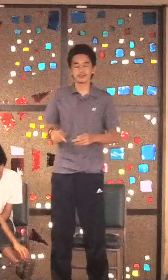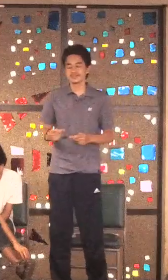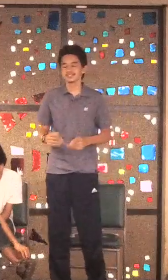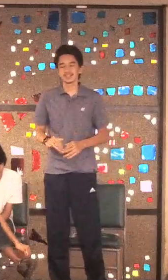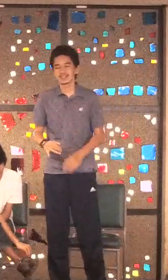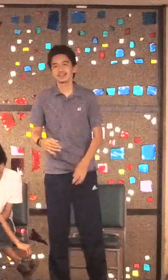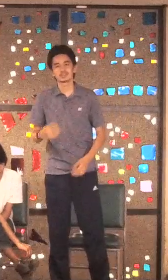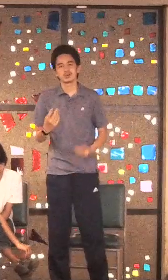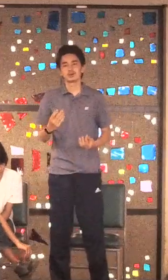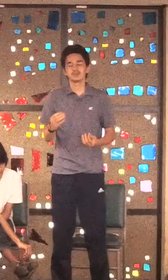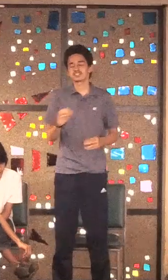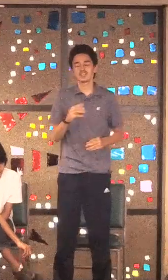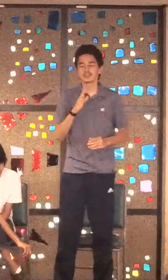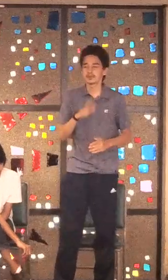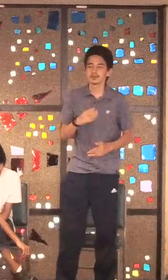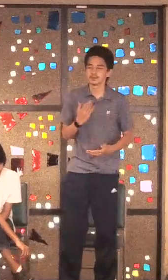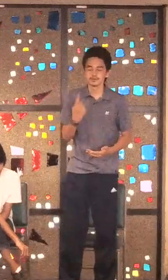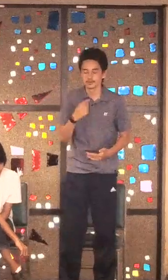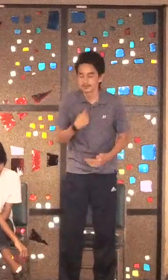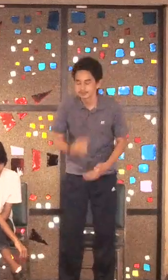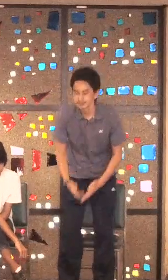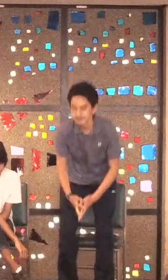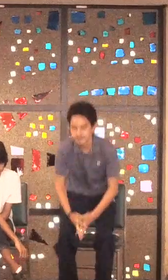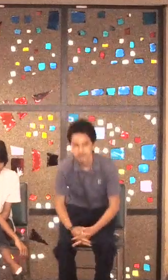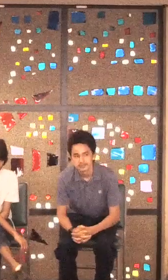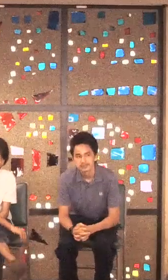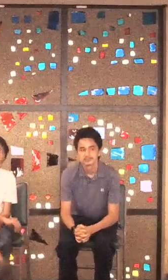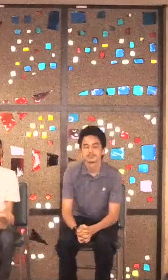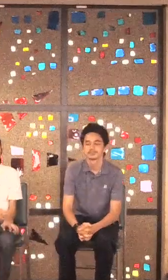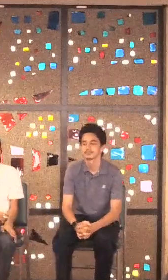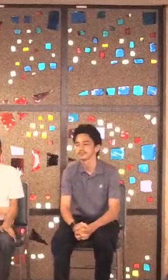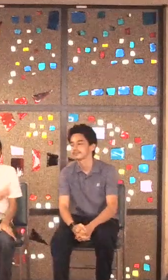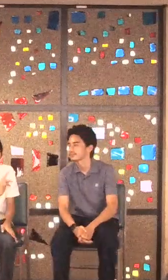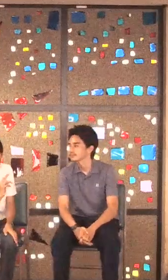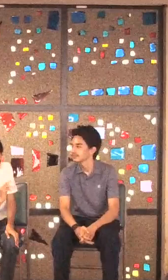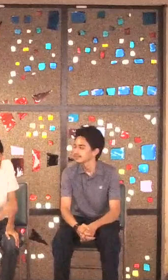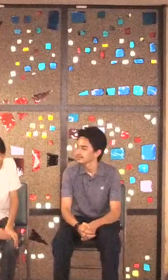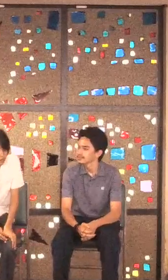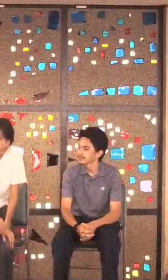and all the places like that, so it's nothing but good.